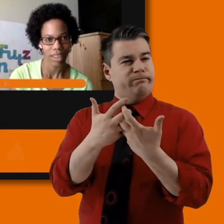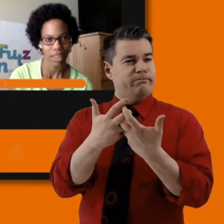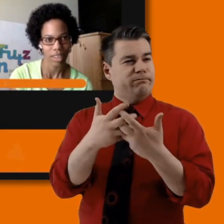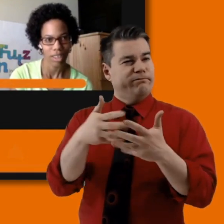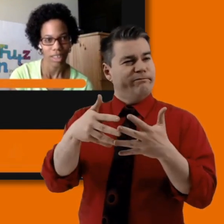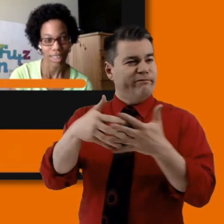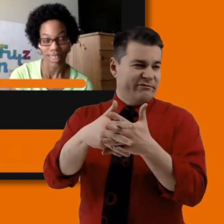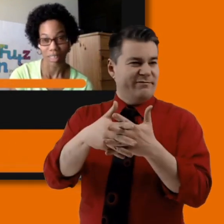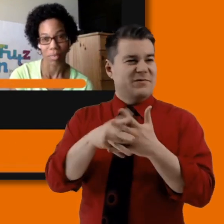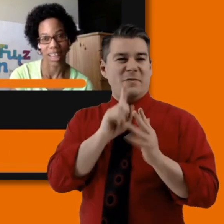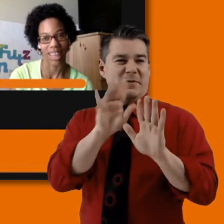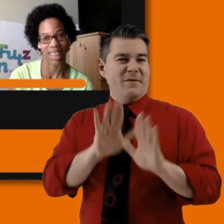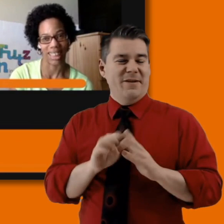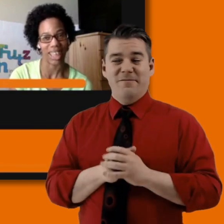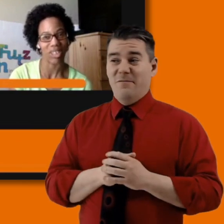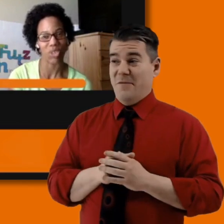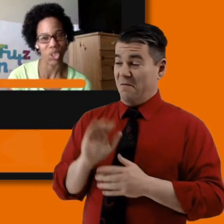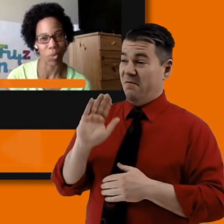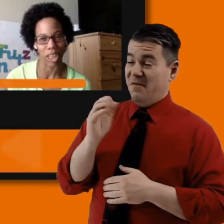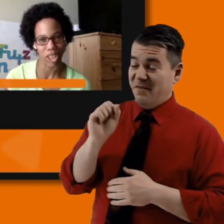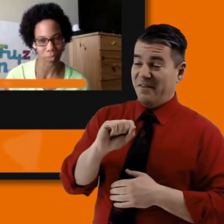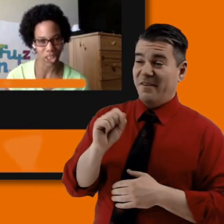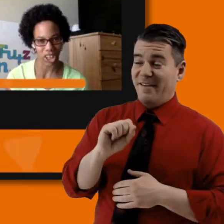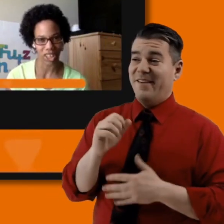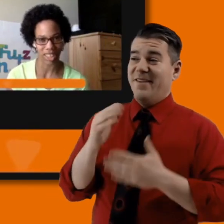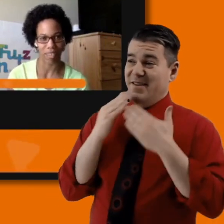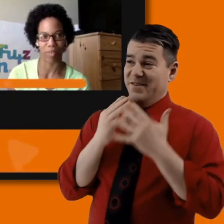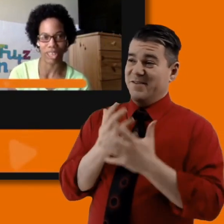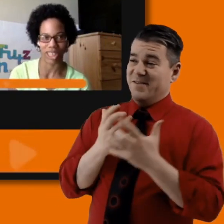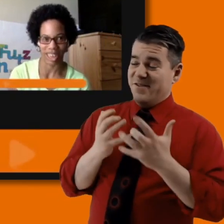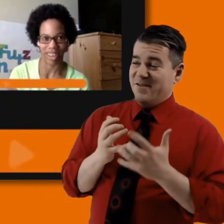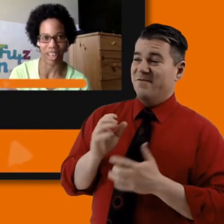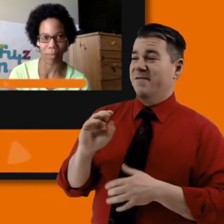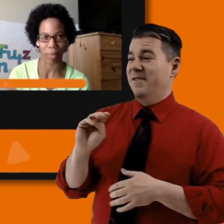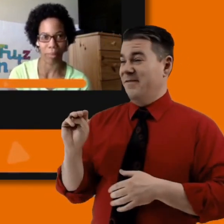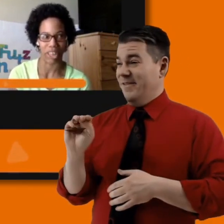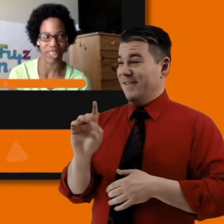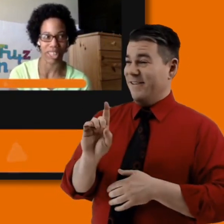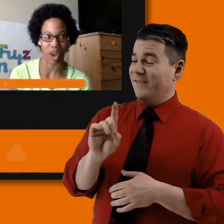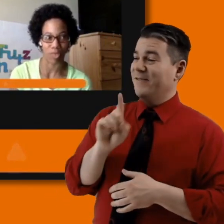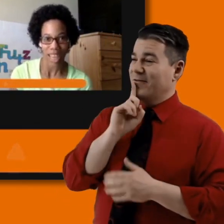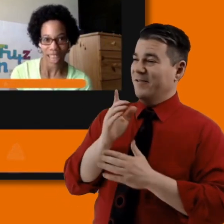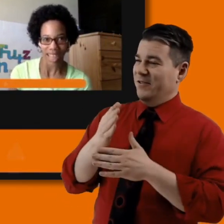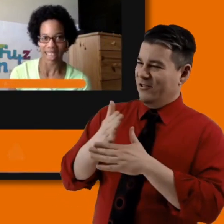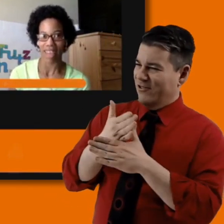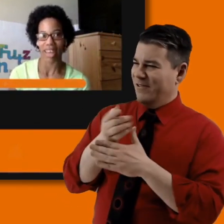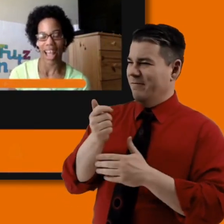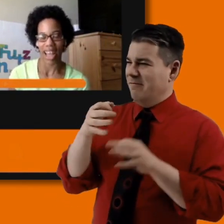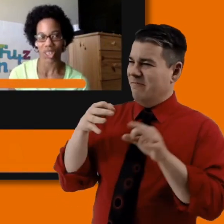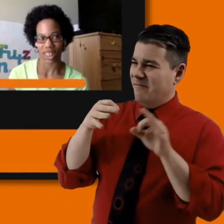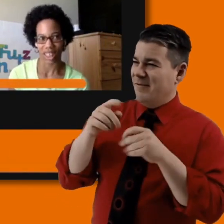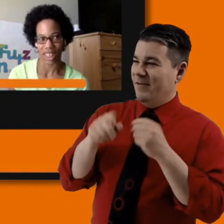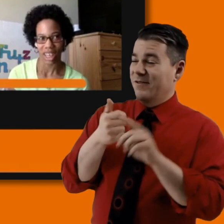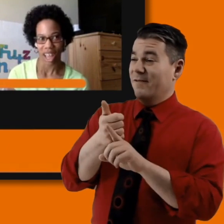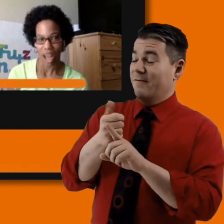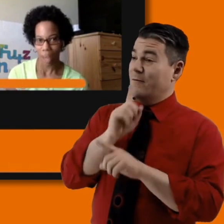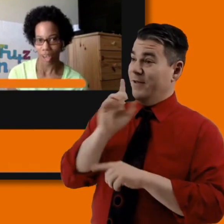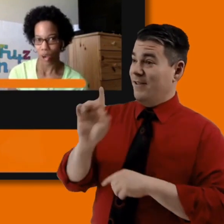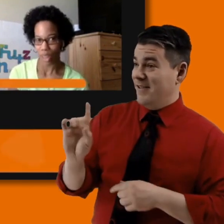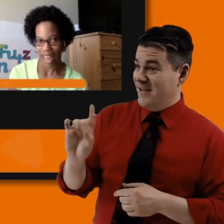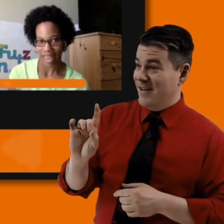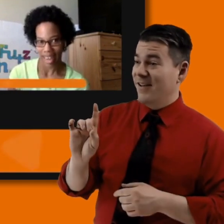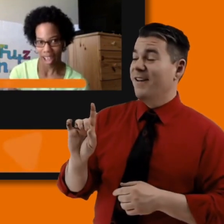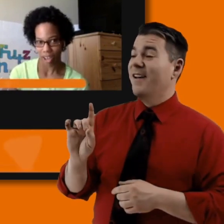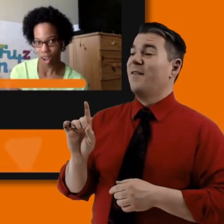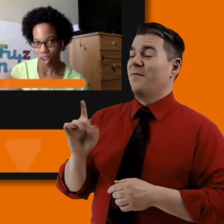great. It seems like it. Thank you so much, Michelle and David, for sharing a bit about yourself. And David, actually, I